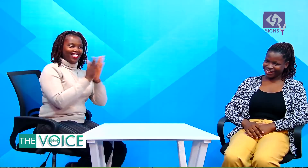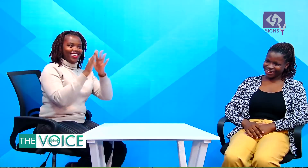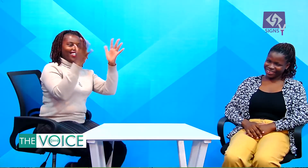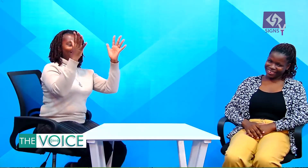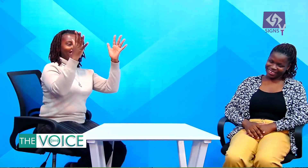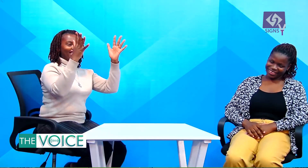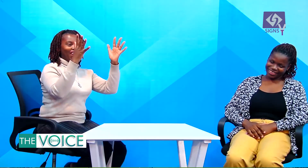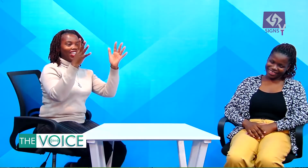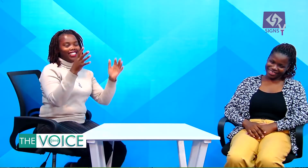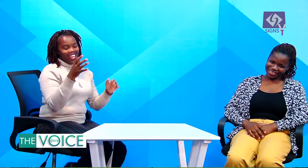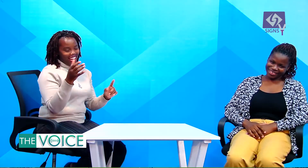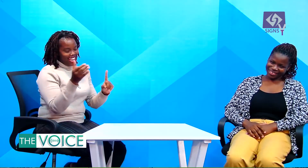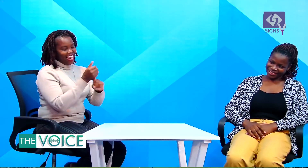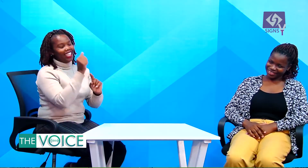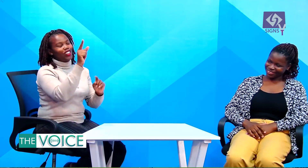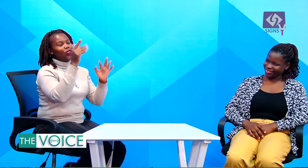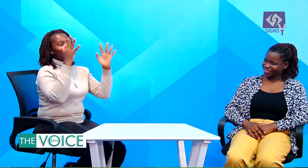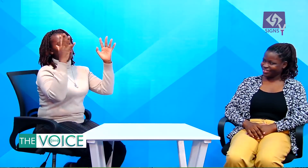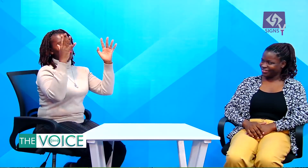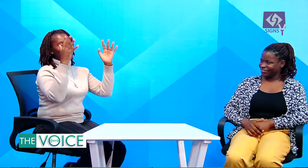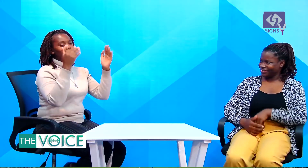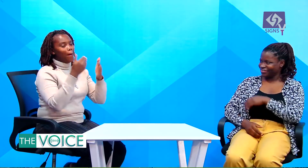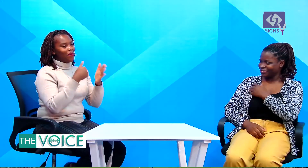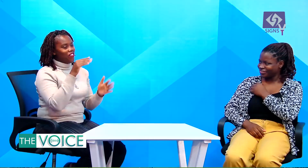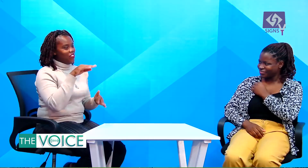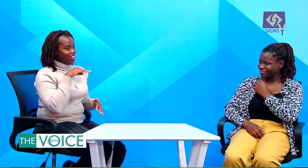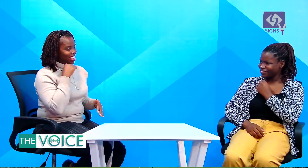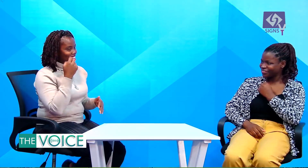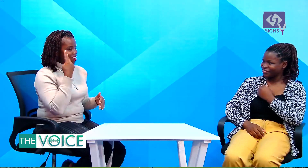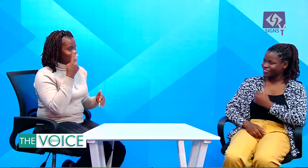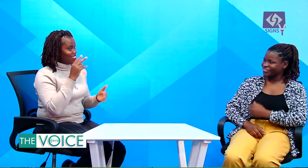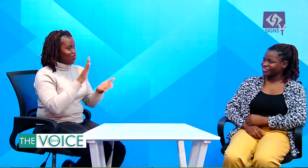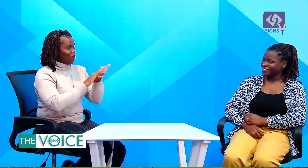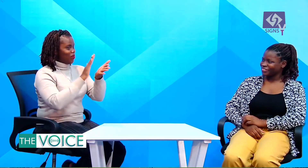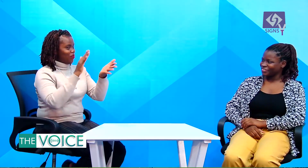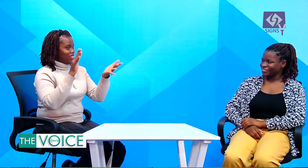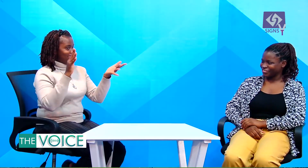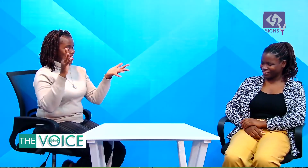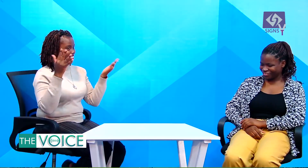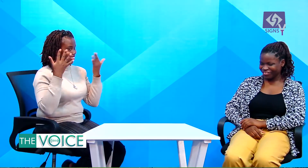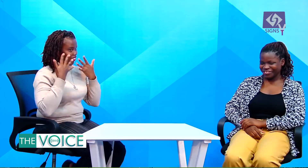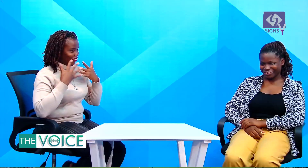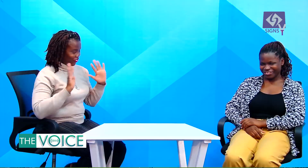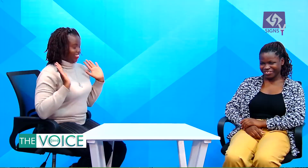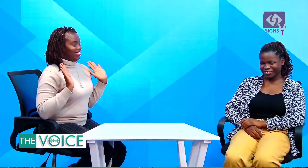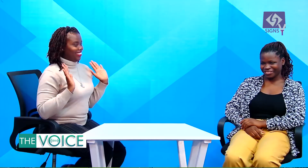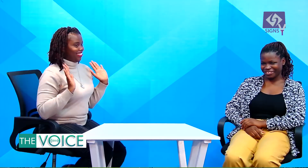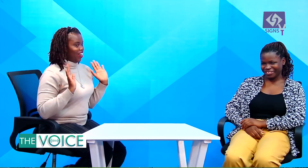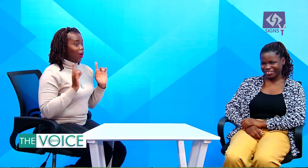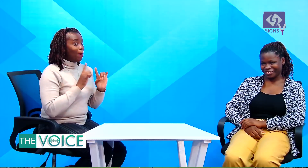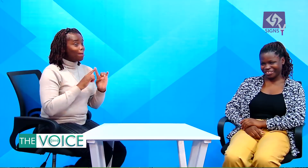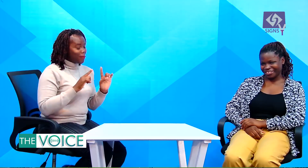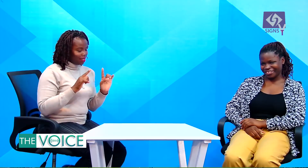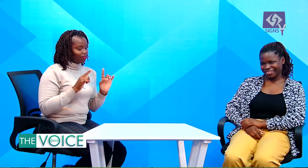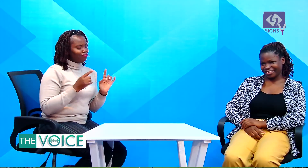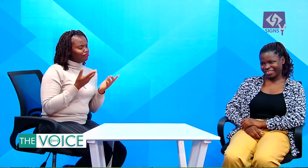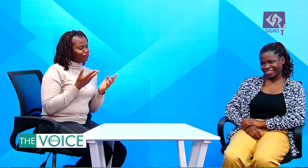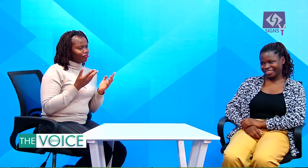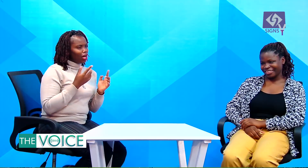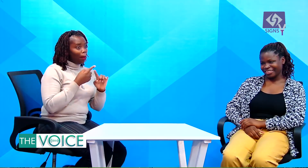forget Rahab. Rahab, congratulations. I'm going to appreciate you for that positive feedback that we've gotten from